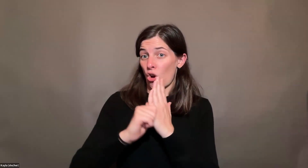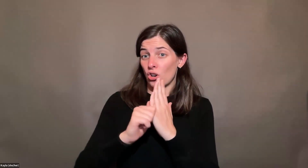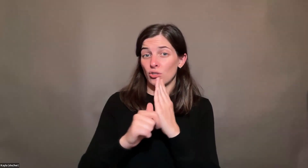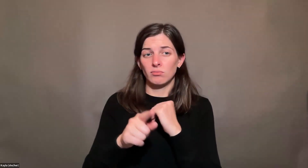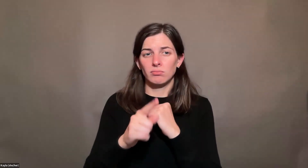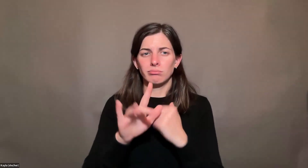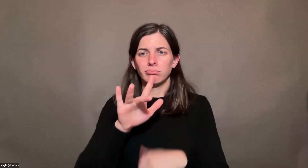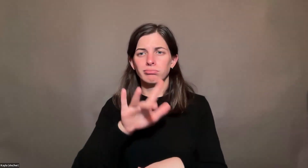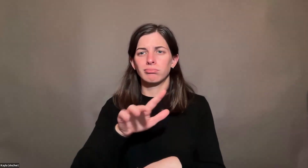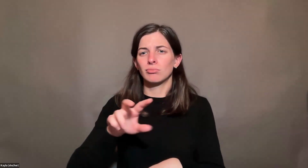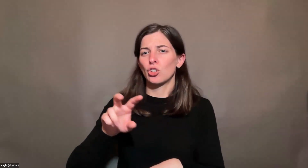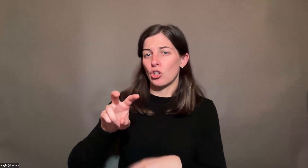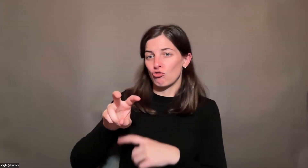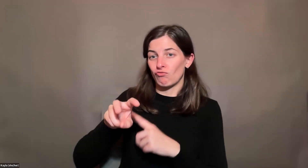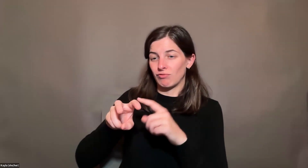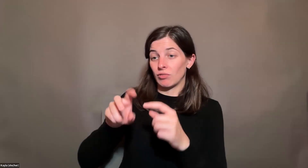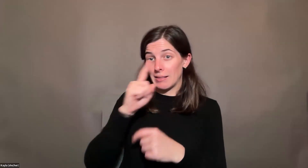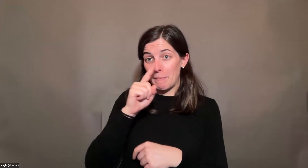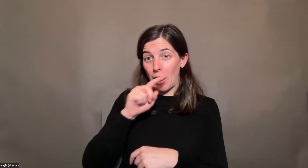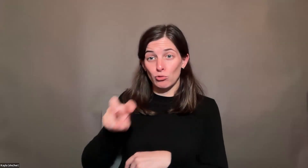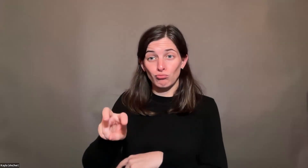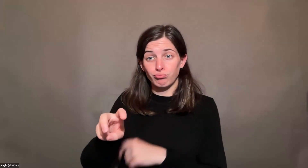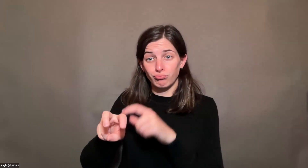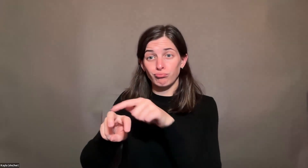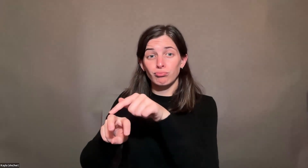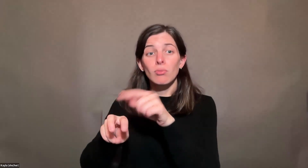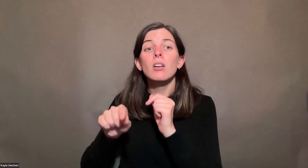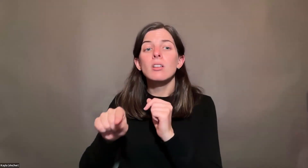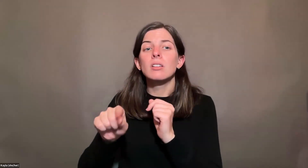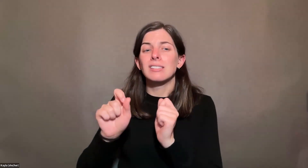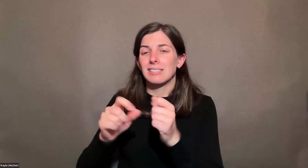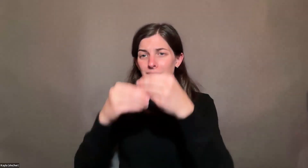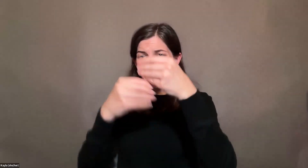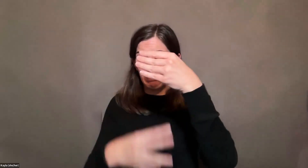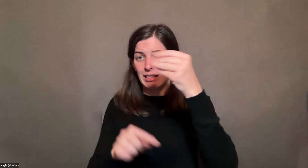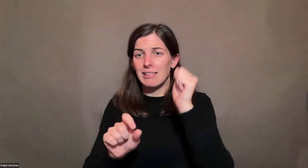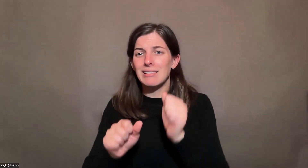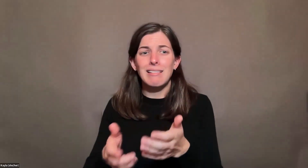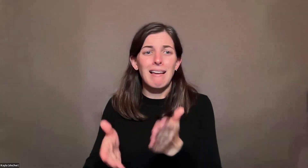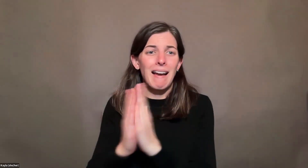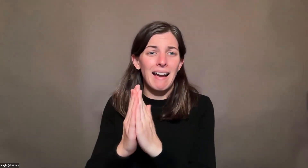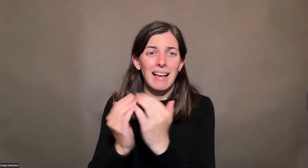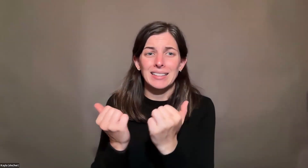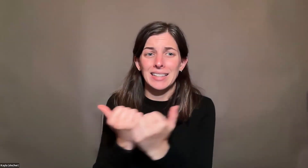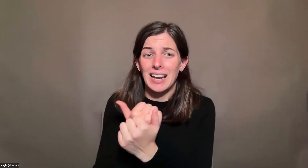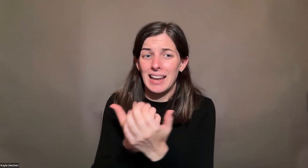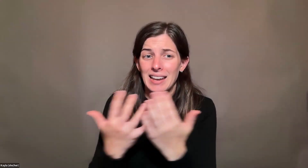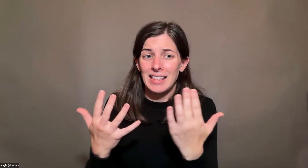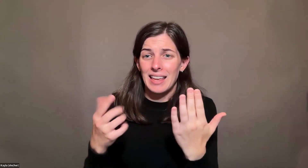and ask AI, this is the default Chrome feature. I can say, yeah, I can ask anything in this Chrome